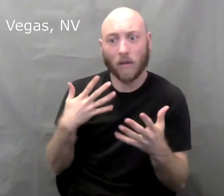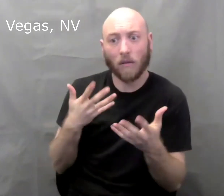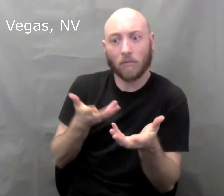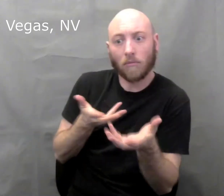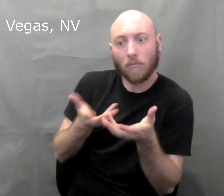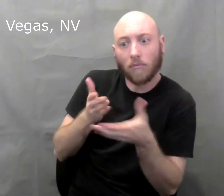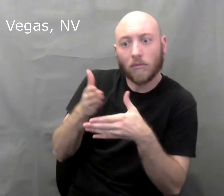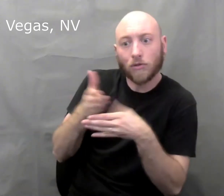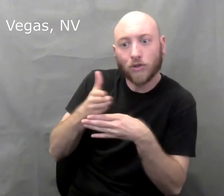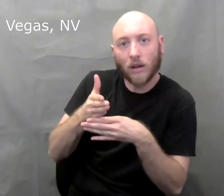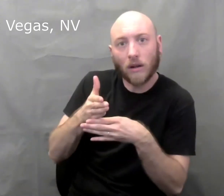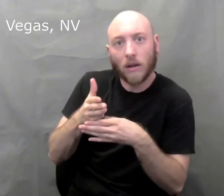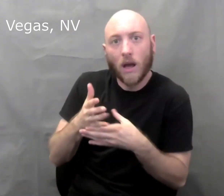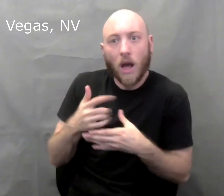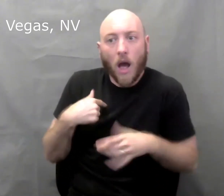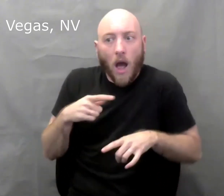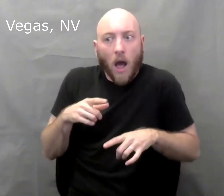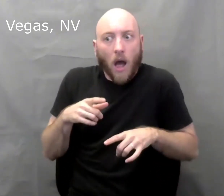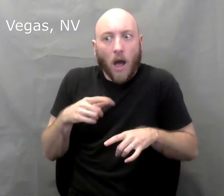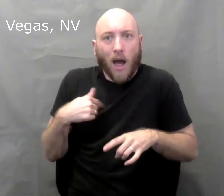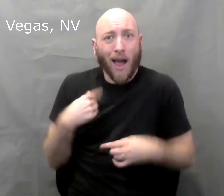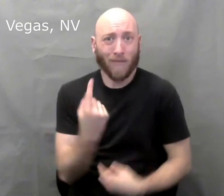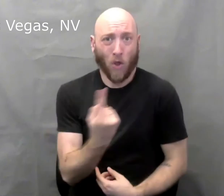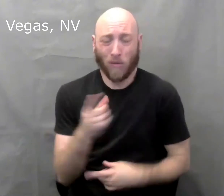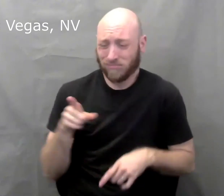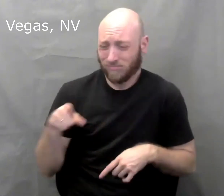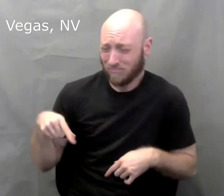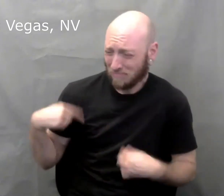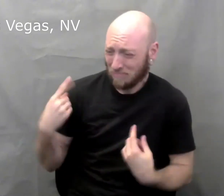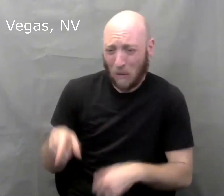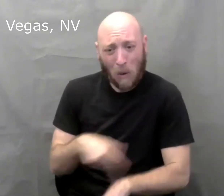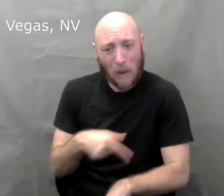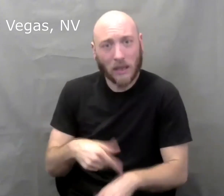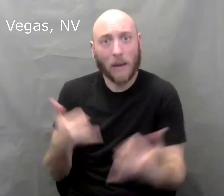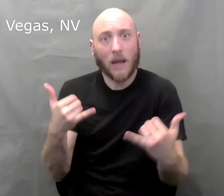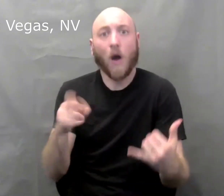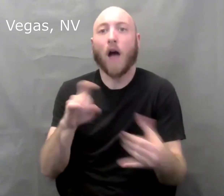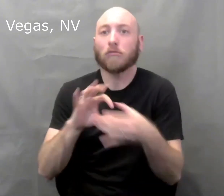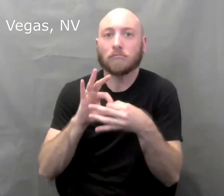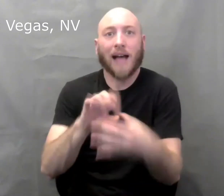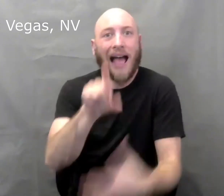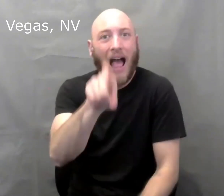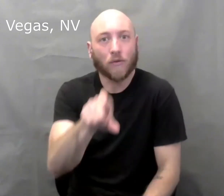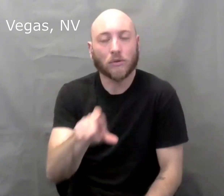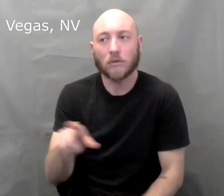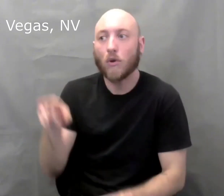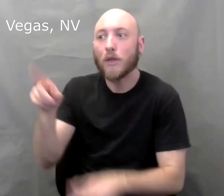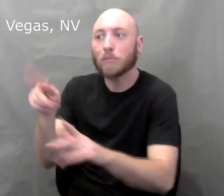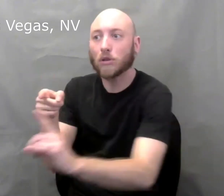handle feeling alone anymore. I had been alone for so long. So having someone who was willing to relate with